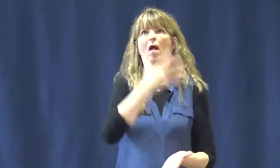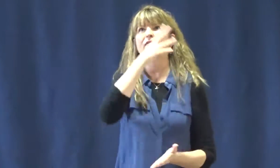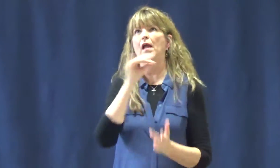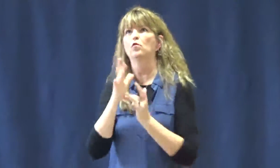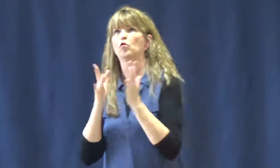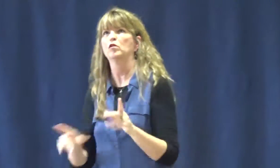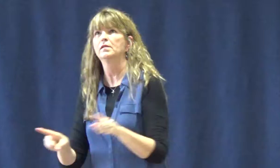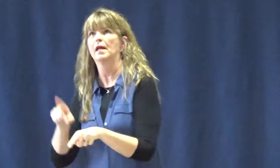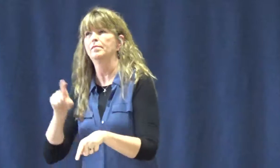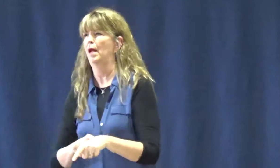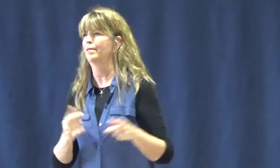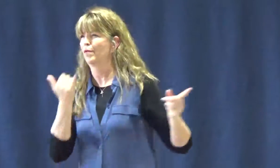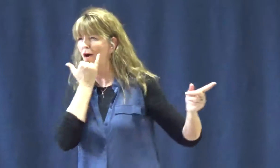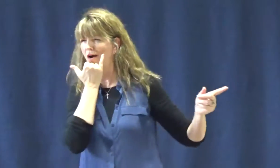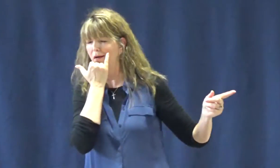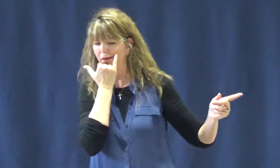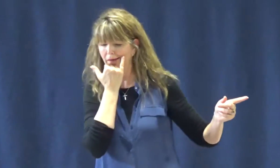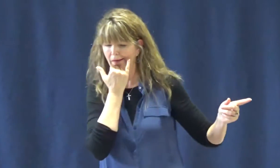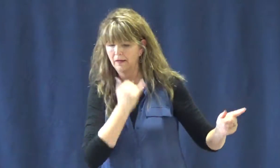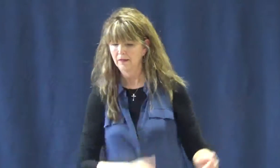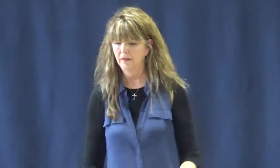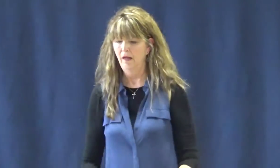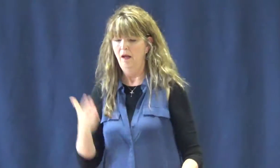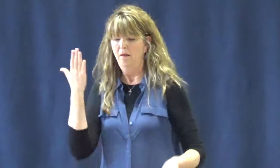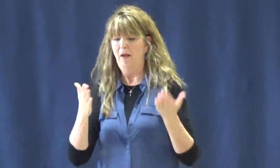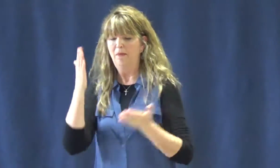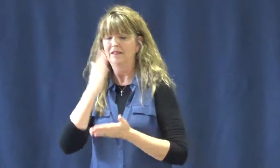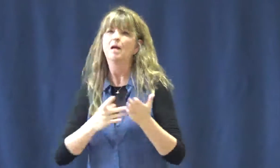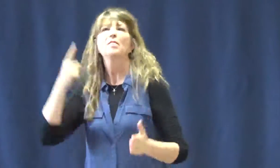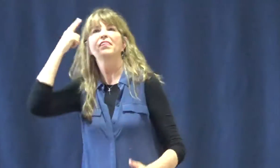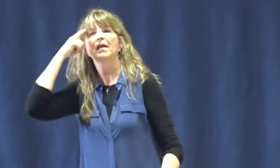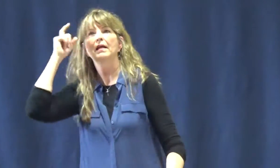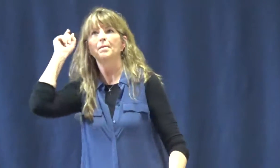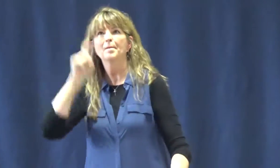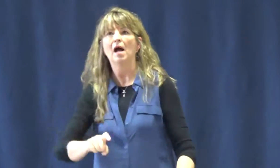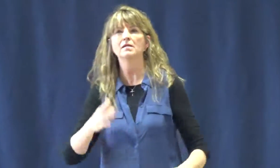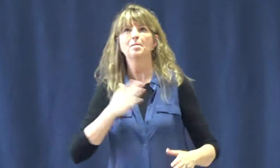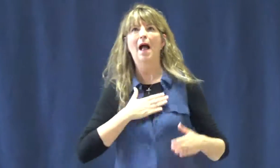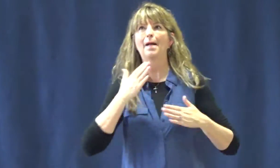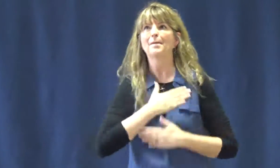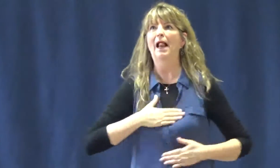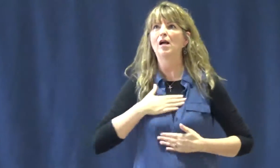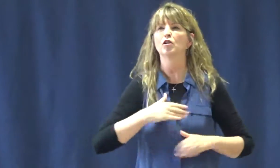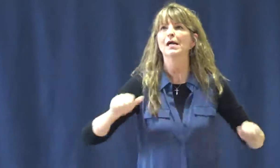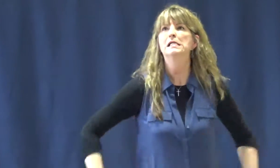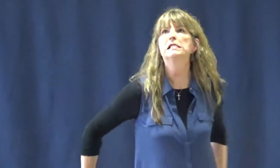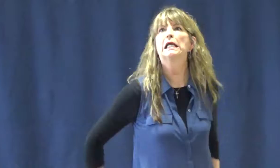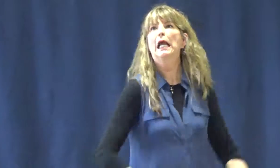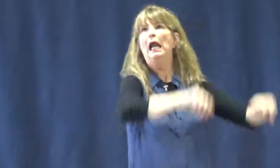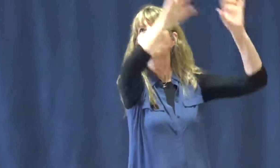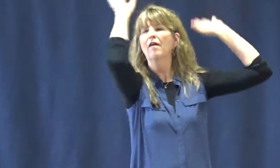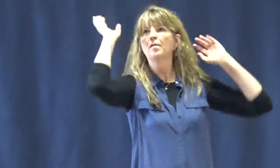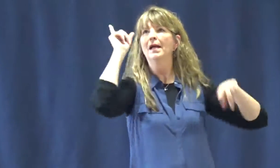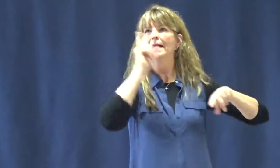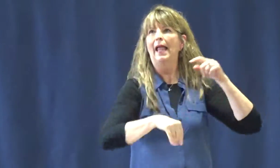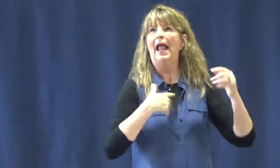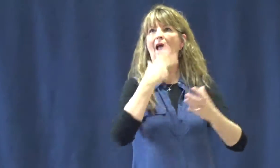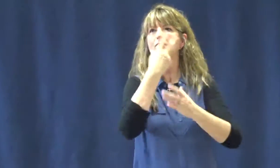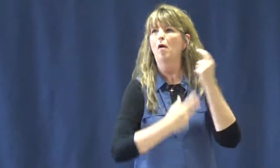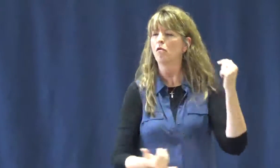wealth. I don't think you can be wealthy and be a Christian at the same time, which is wrong. I must have my pleasures, and I don't